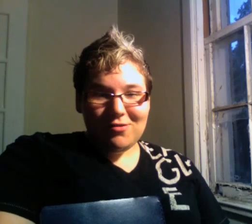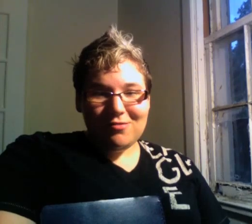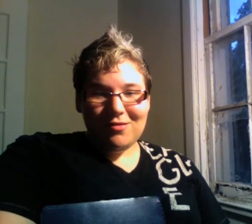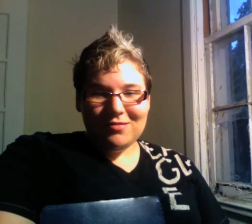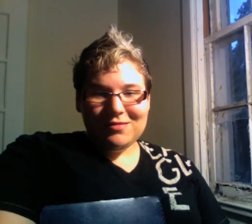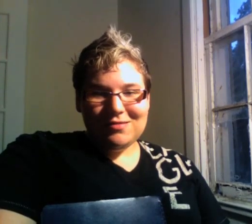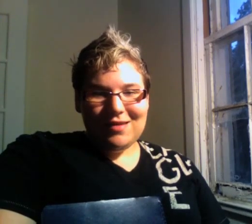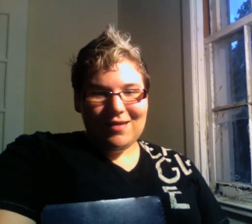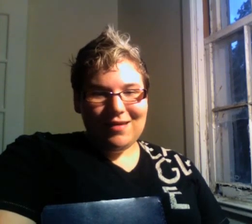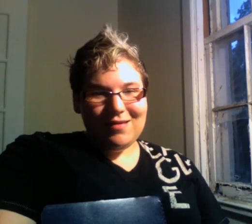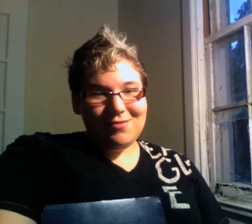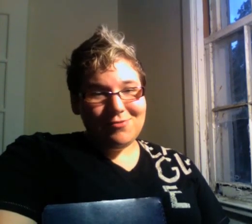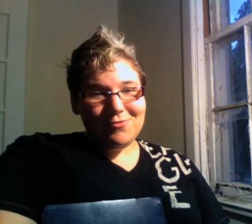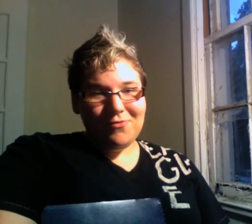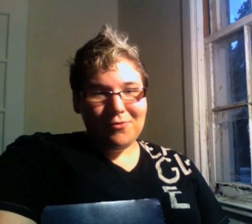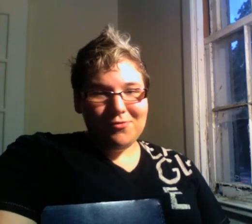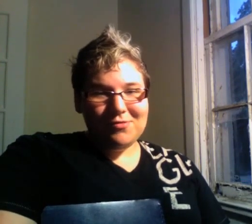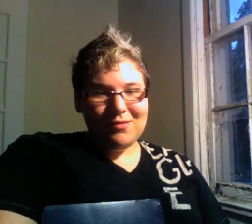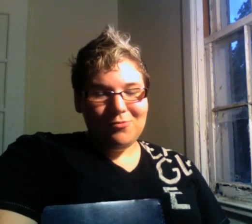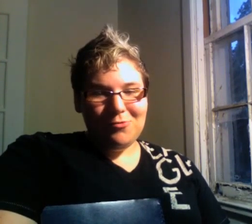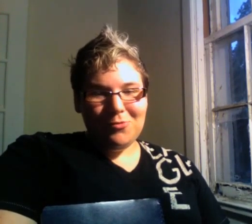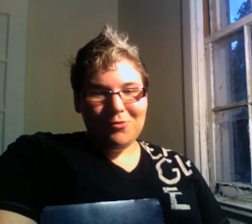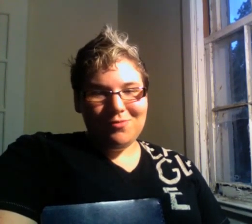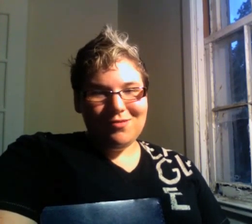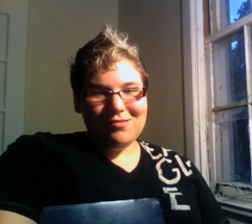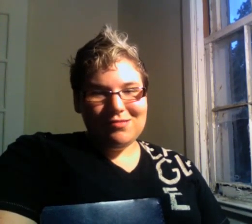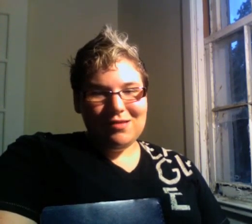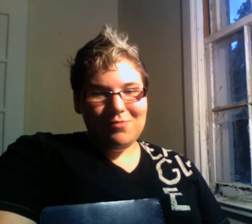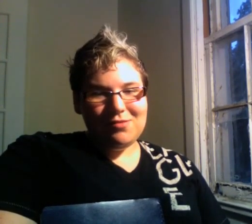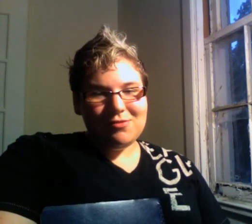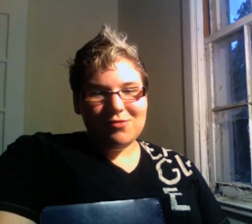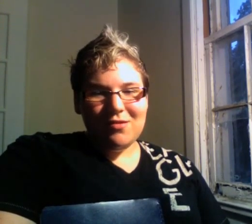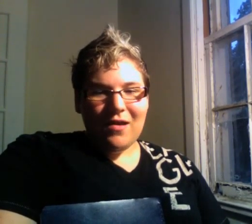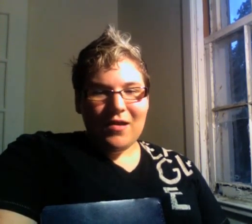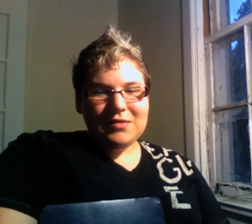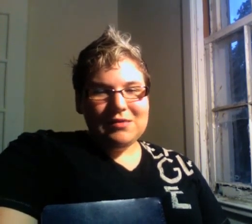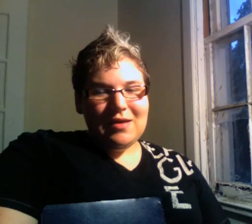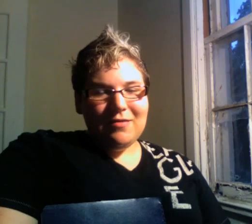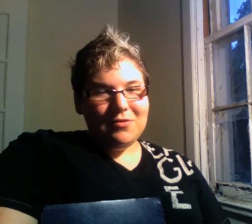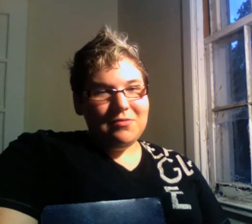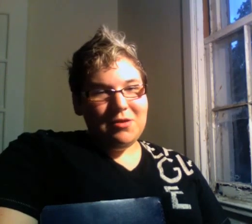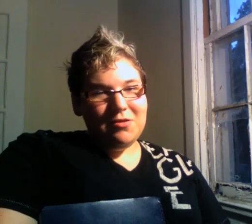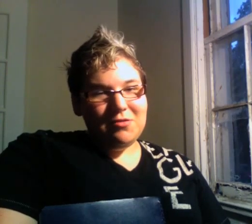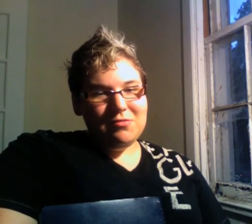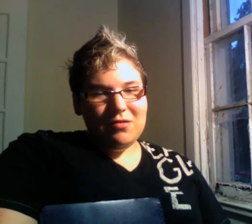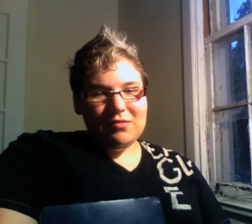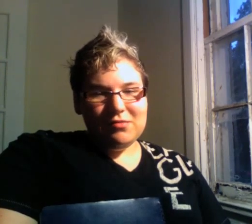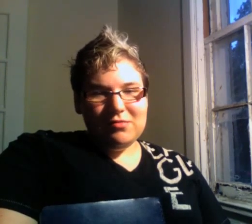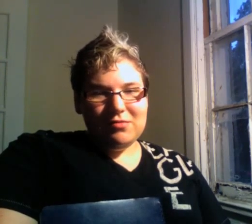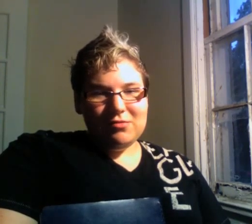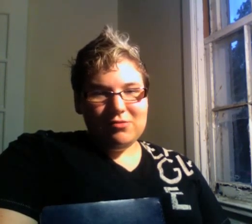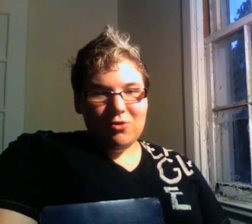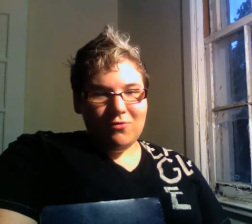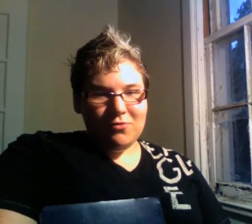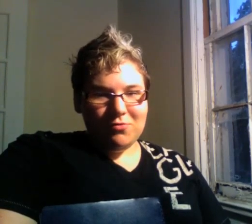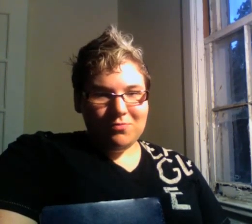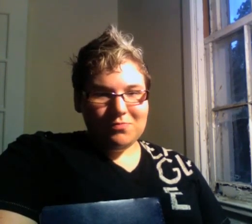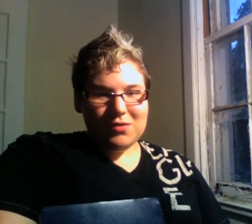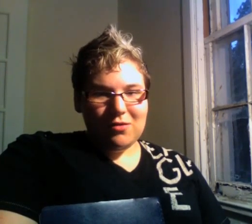yeah I took those photos and I put them up because I miss her while I'm here in in Starkville so